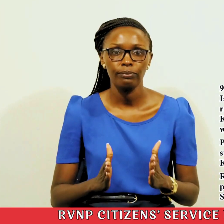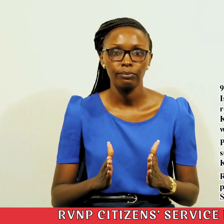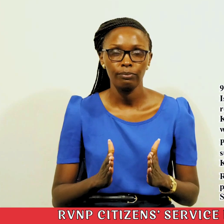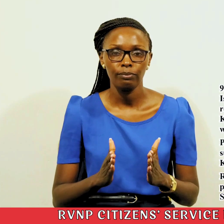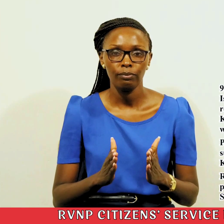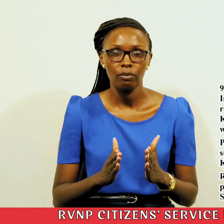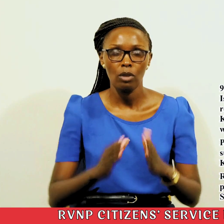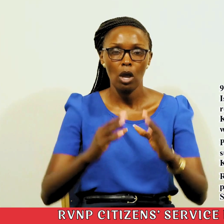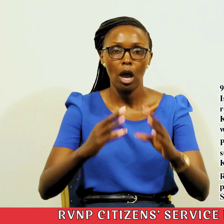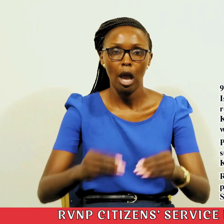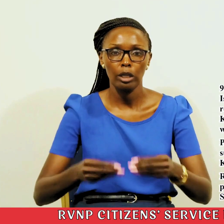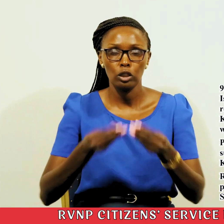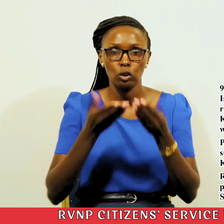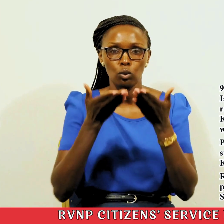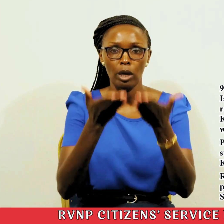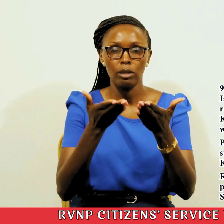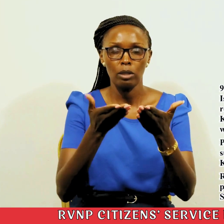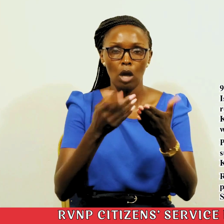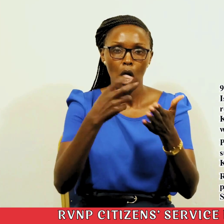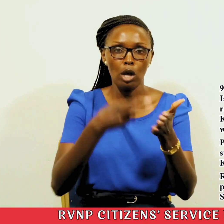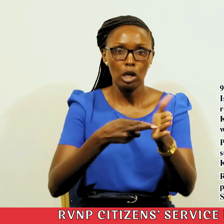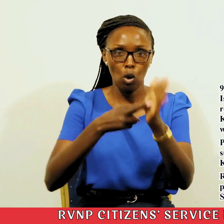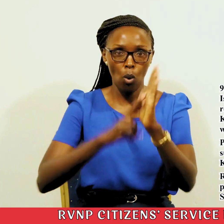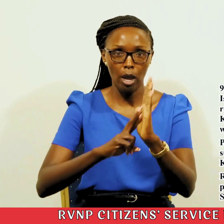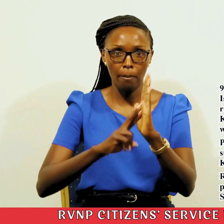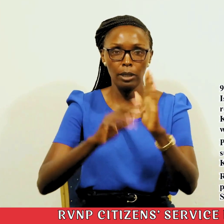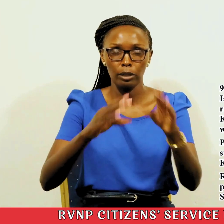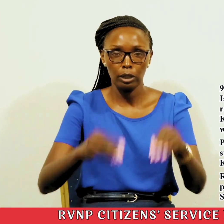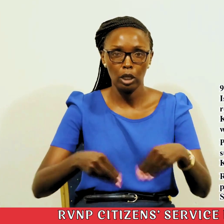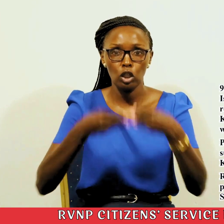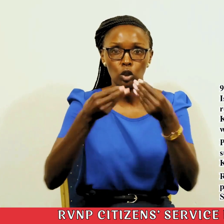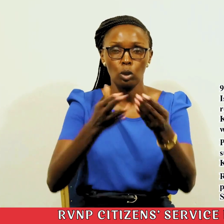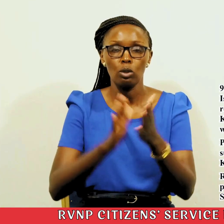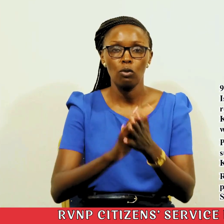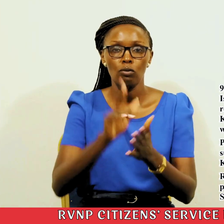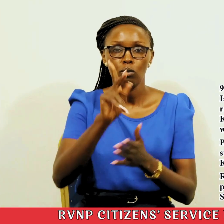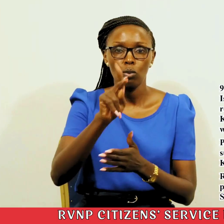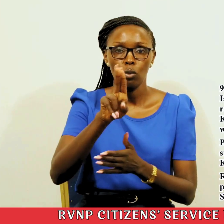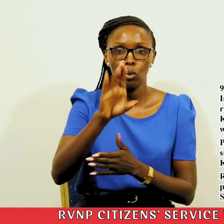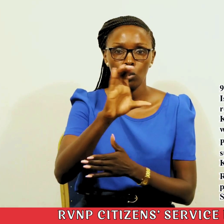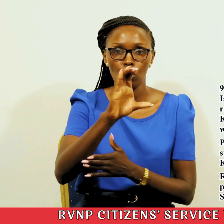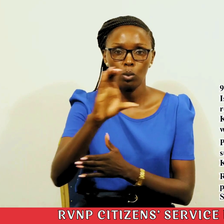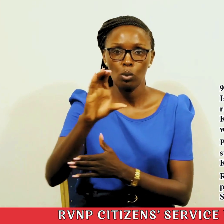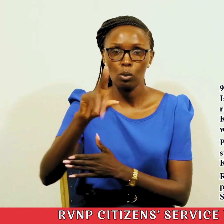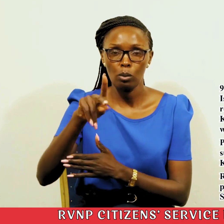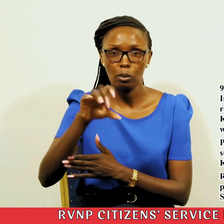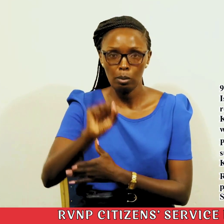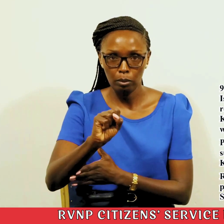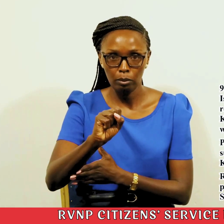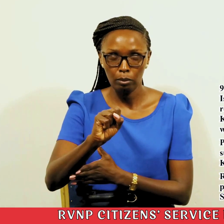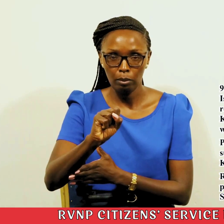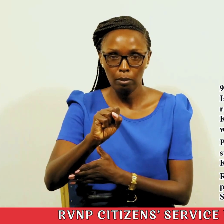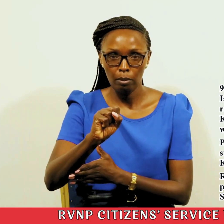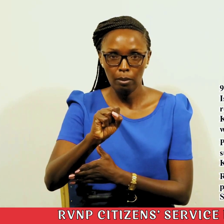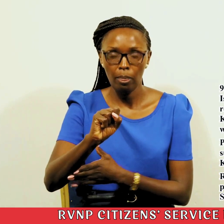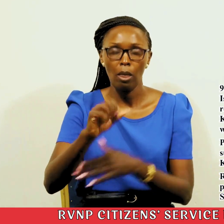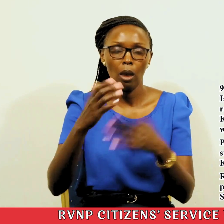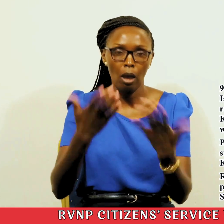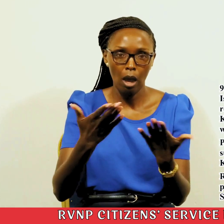Issuance of COOPS admission letters. The requirement is upon placement and